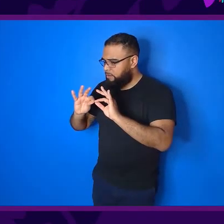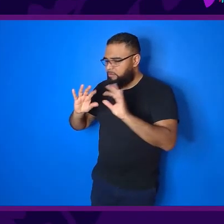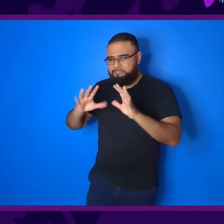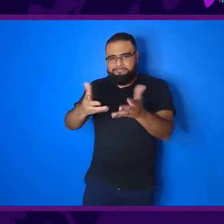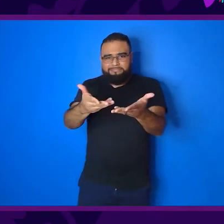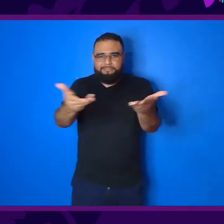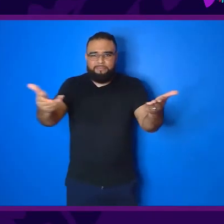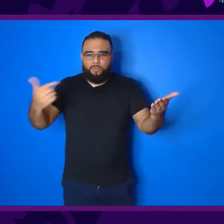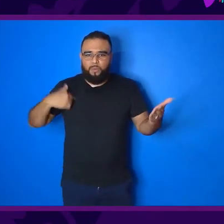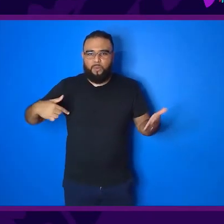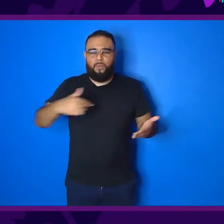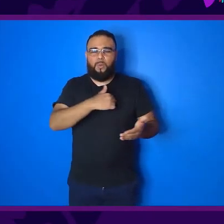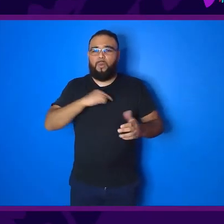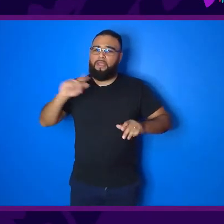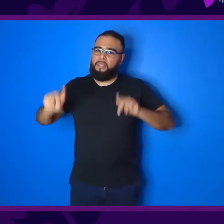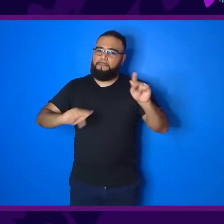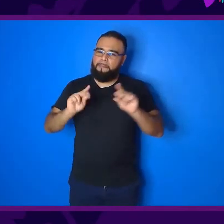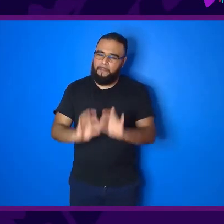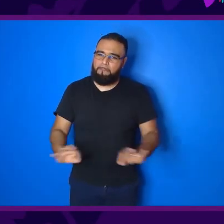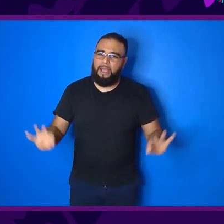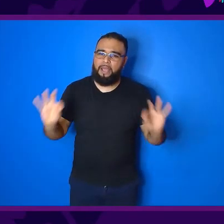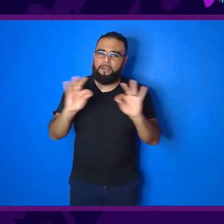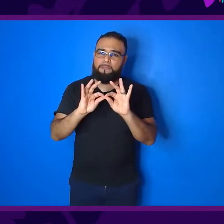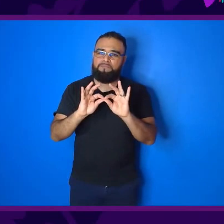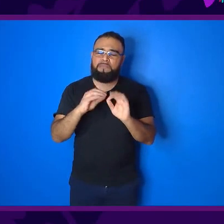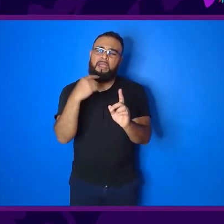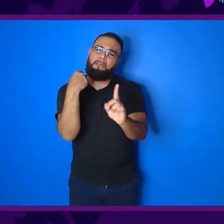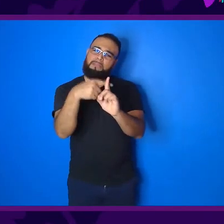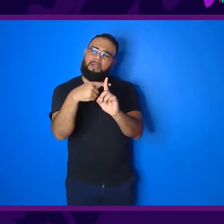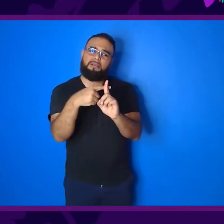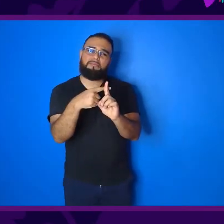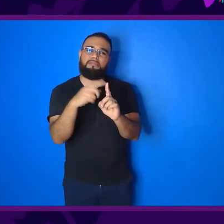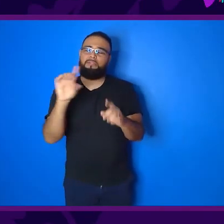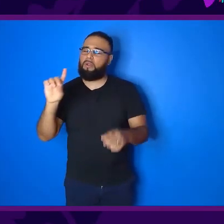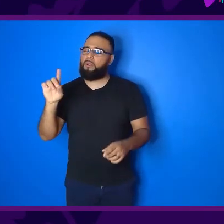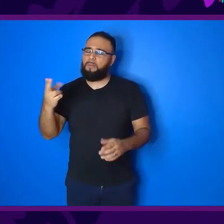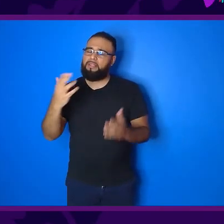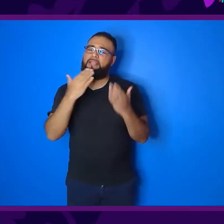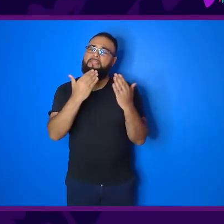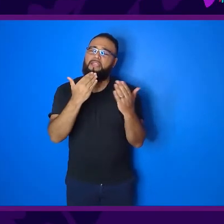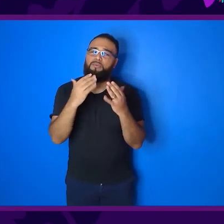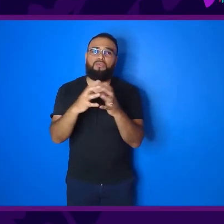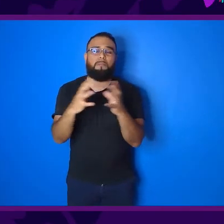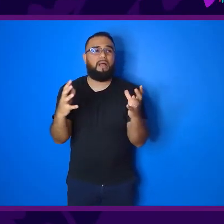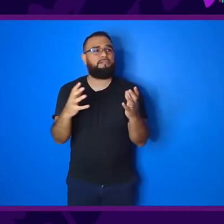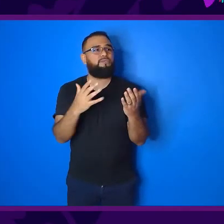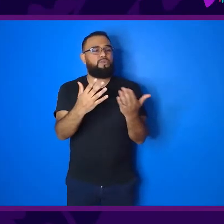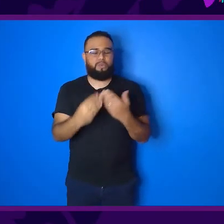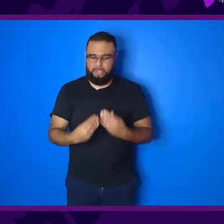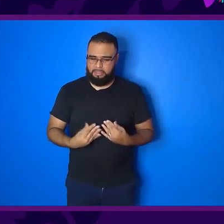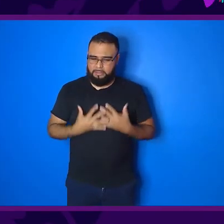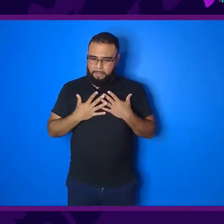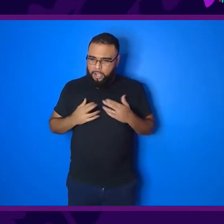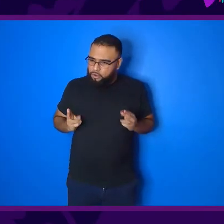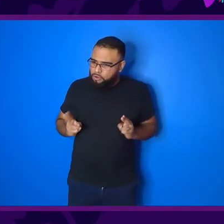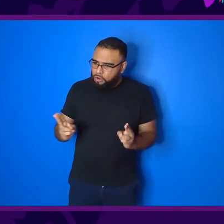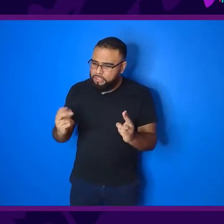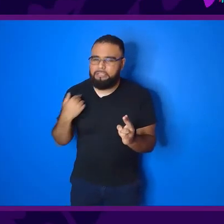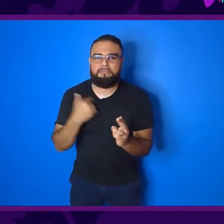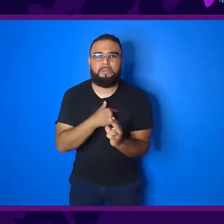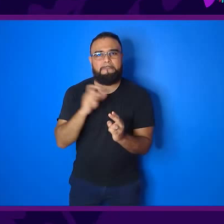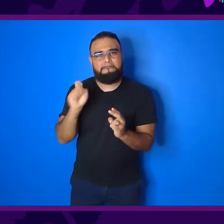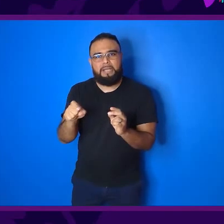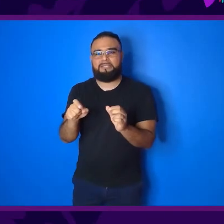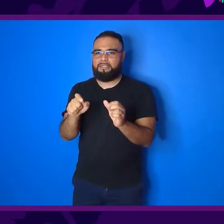you so much. And also thank you for urging us to be responsible and register to vote, register